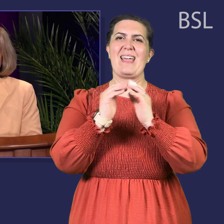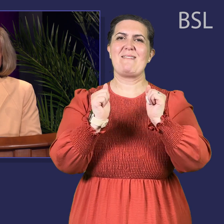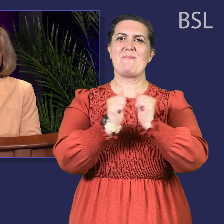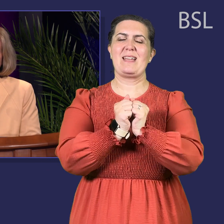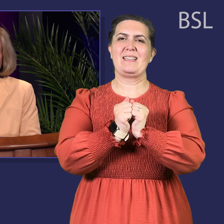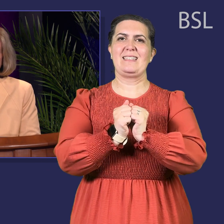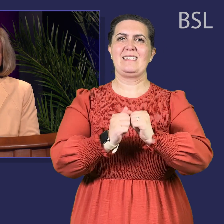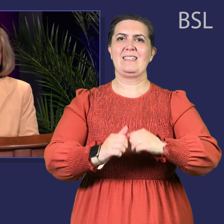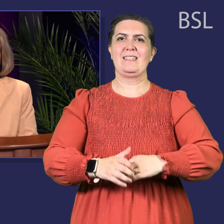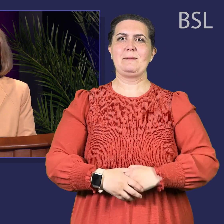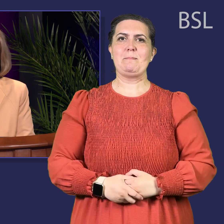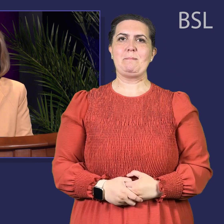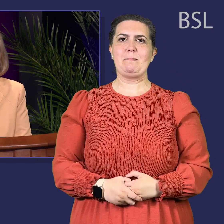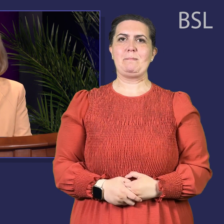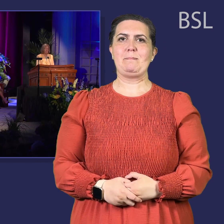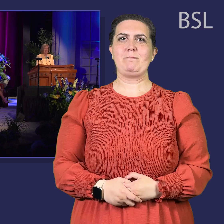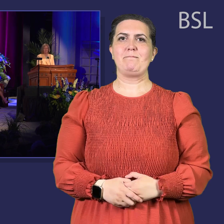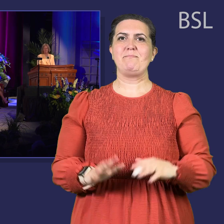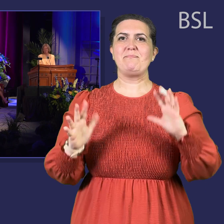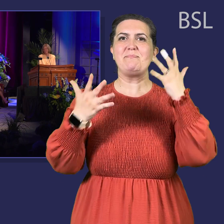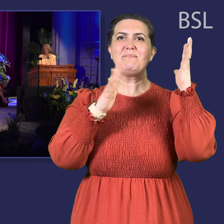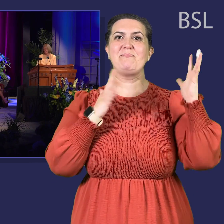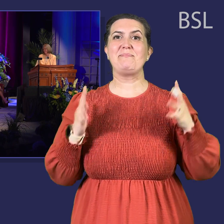name of Jesus Christ, amen.